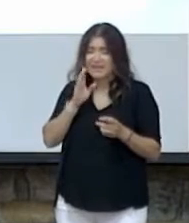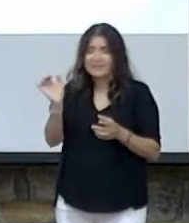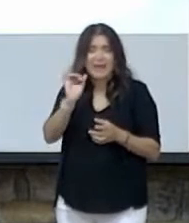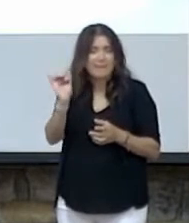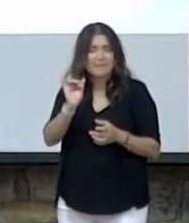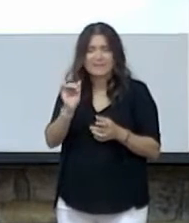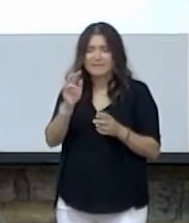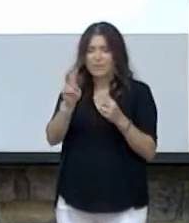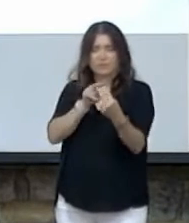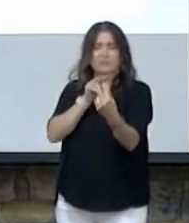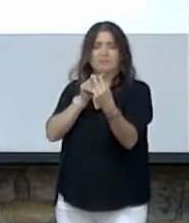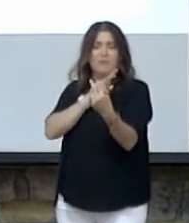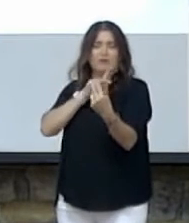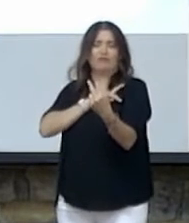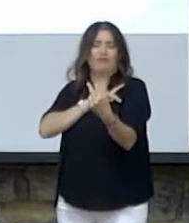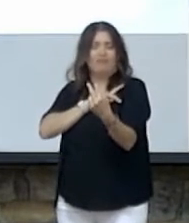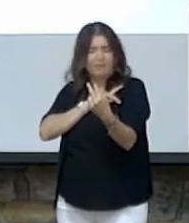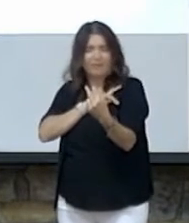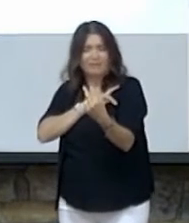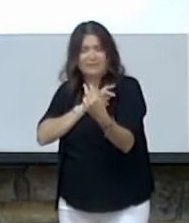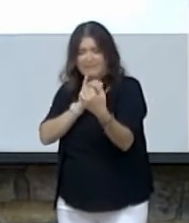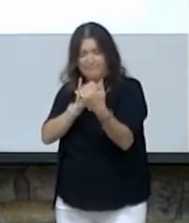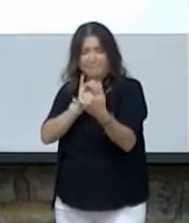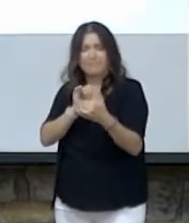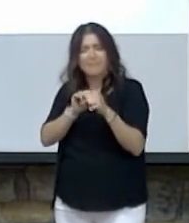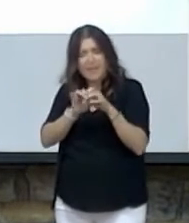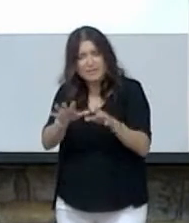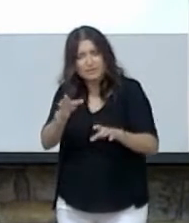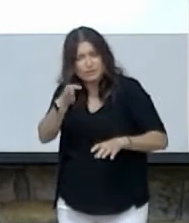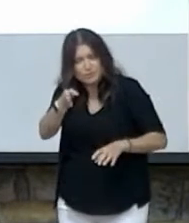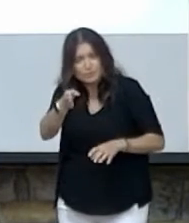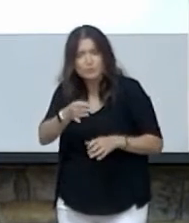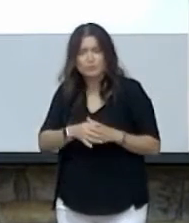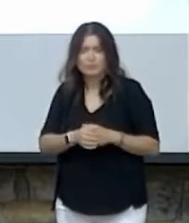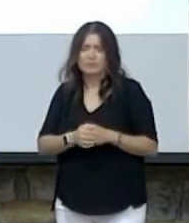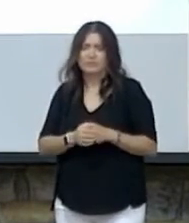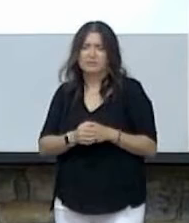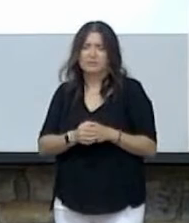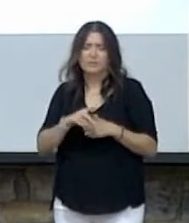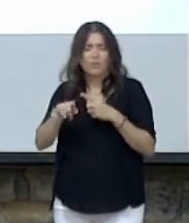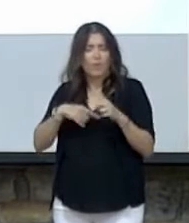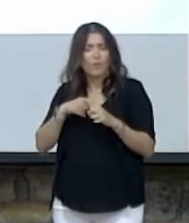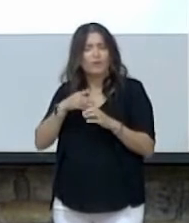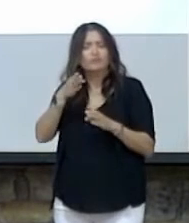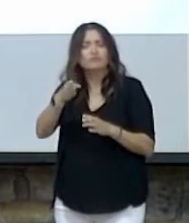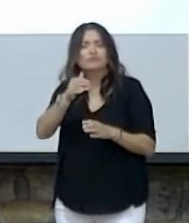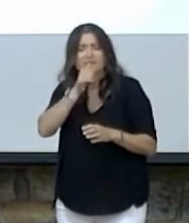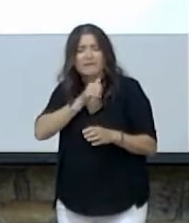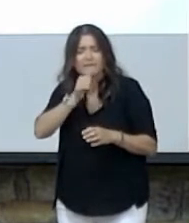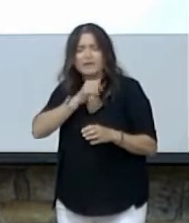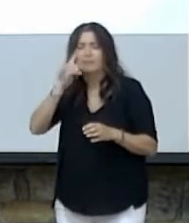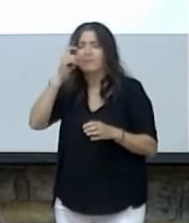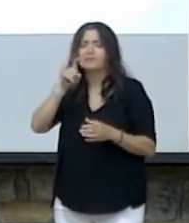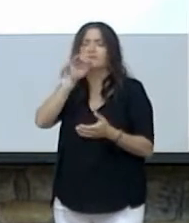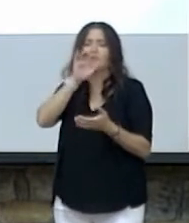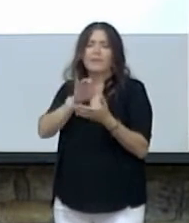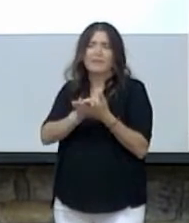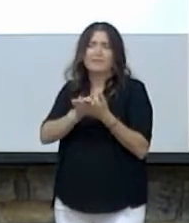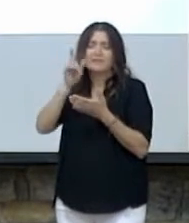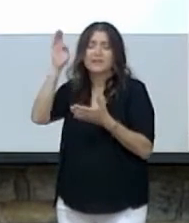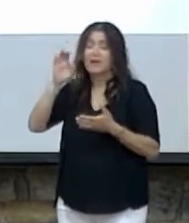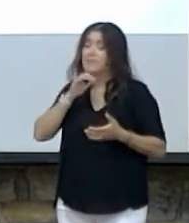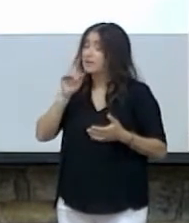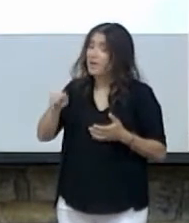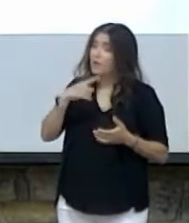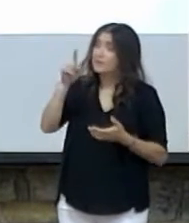this morning, repeating those words, blessed are you when you suffer because of your beliefs in God. But it's not